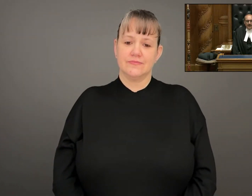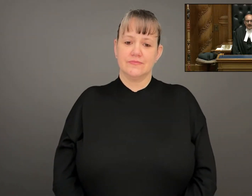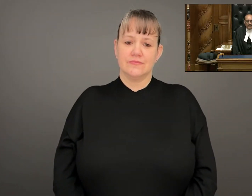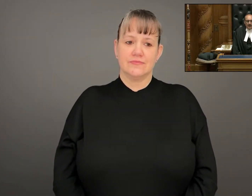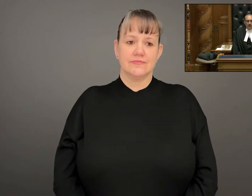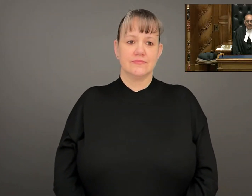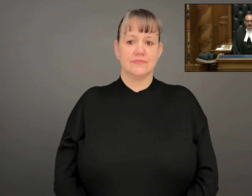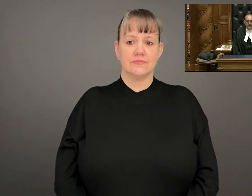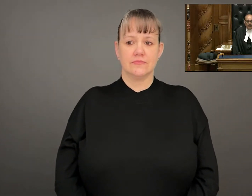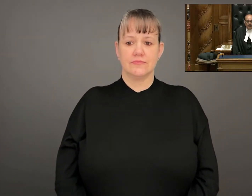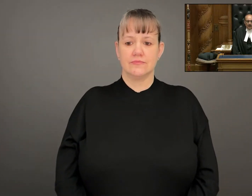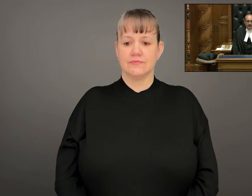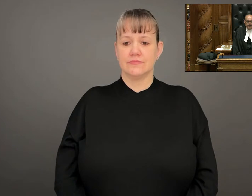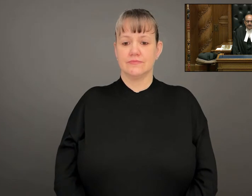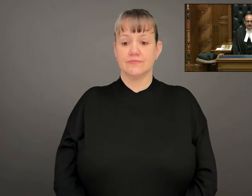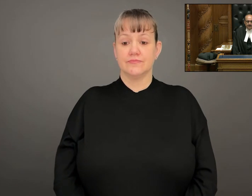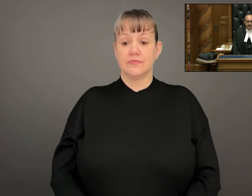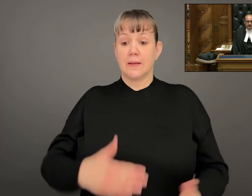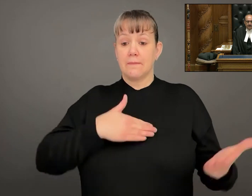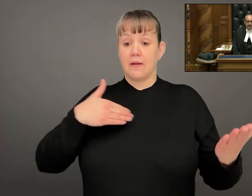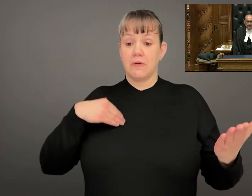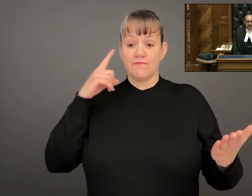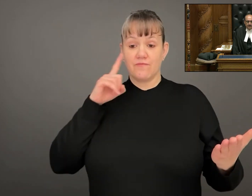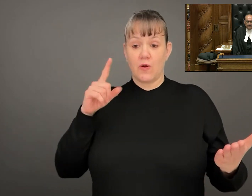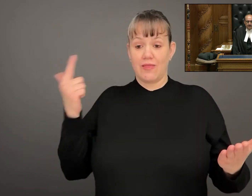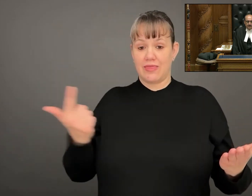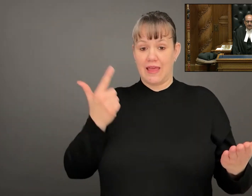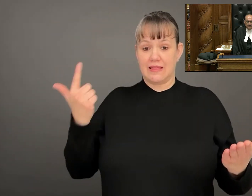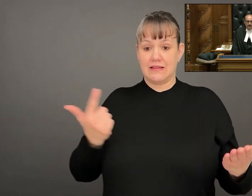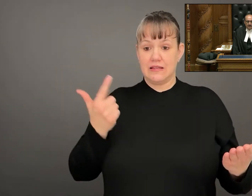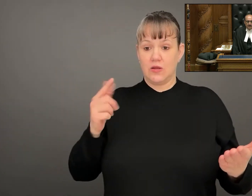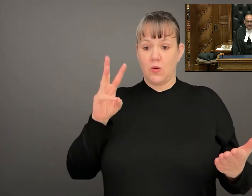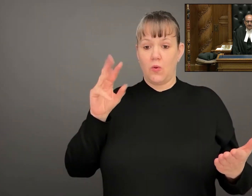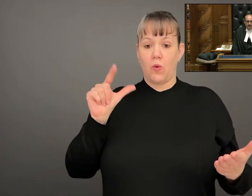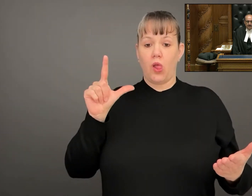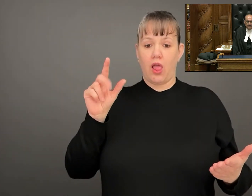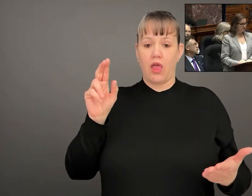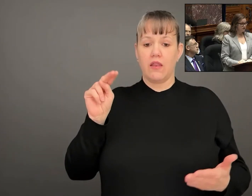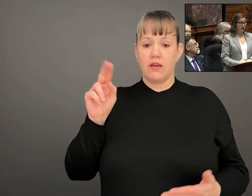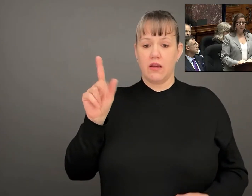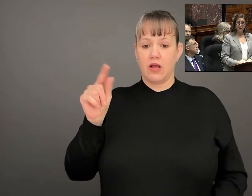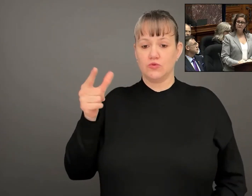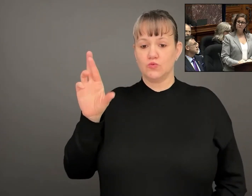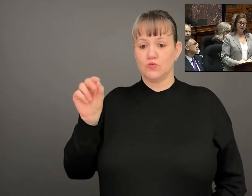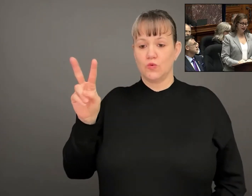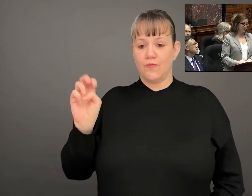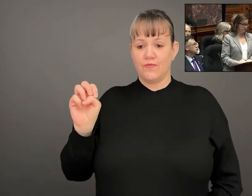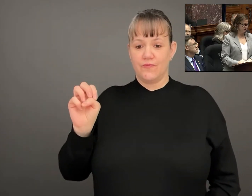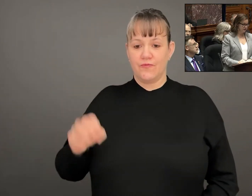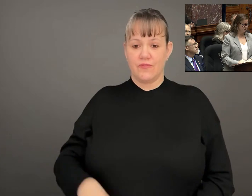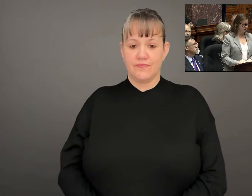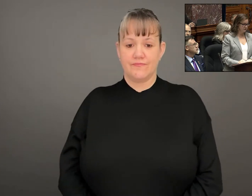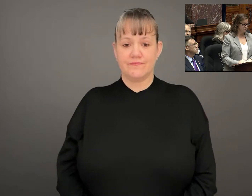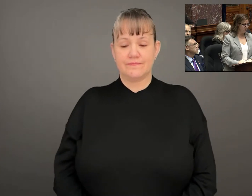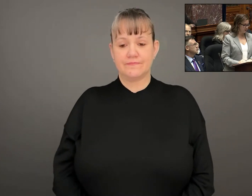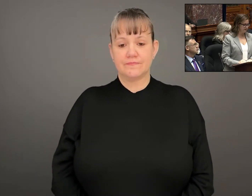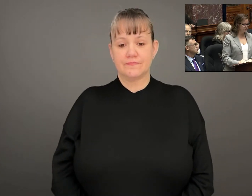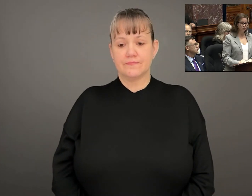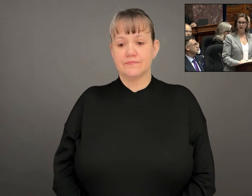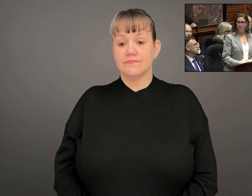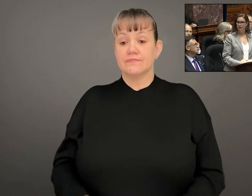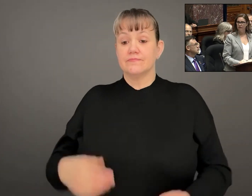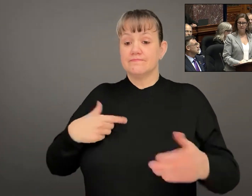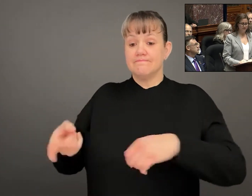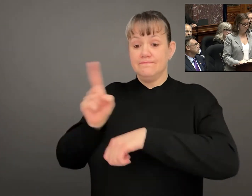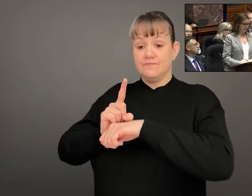Member for Langley Walnut Grove. Thank you. I stand here today to highlight some inaccuracies spoken in